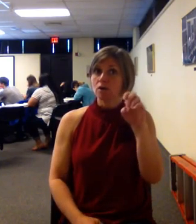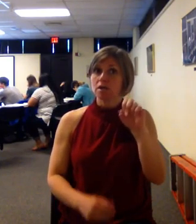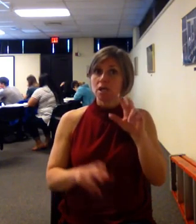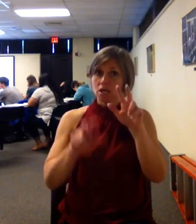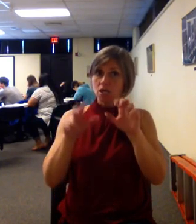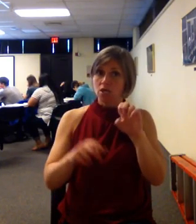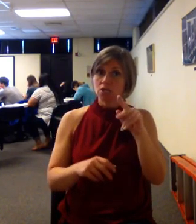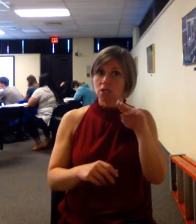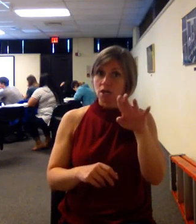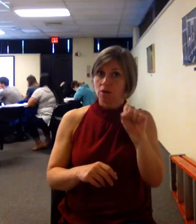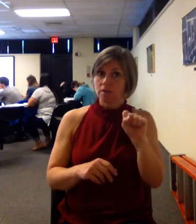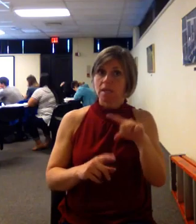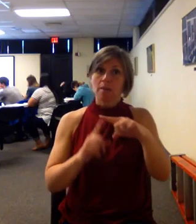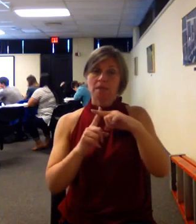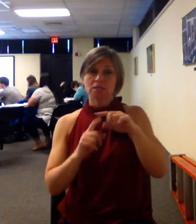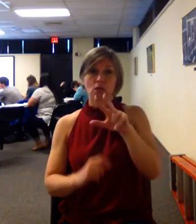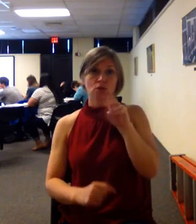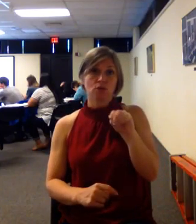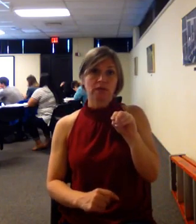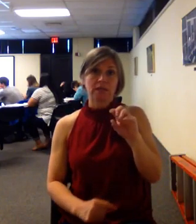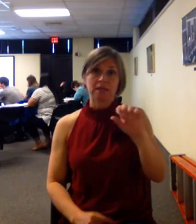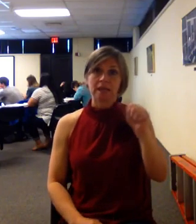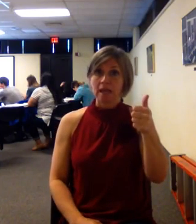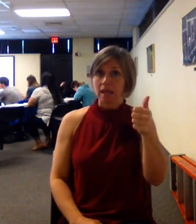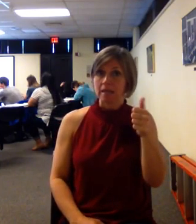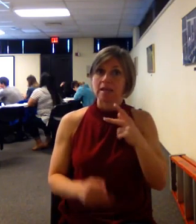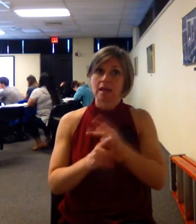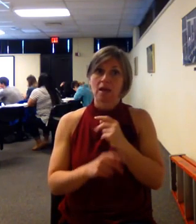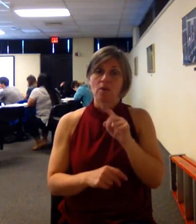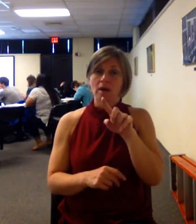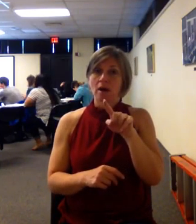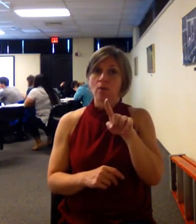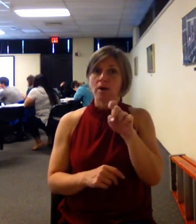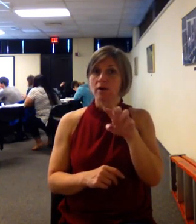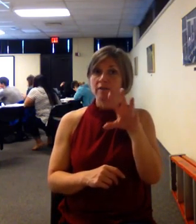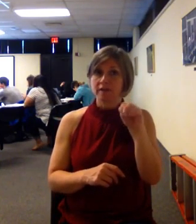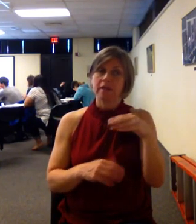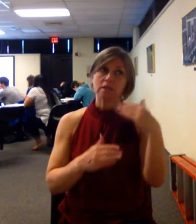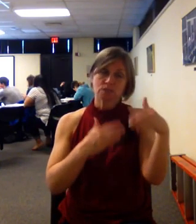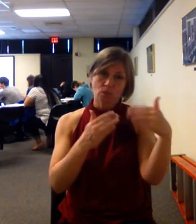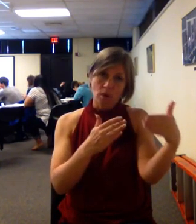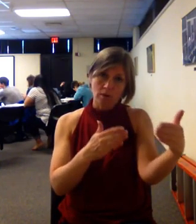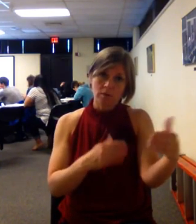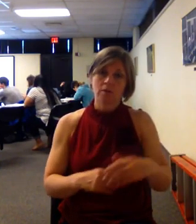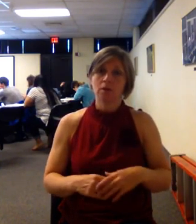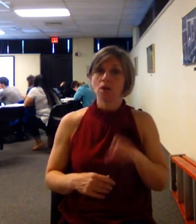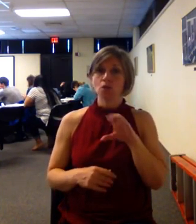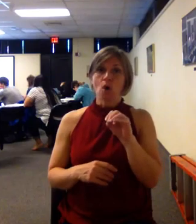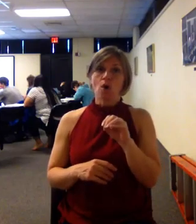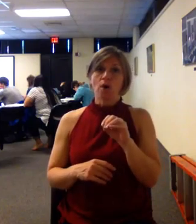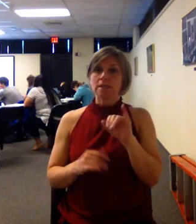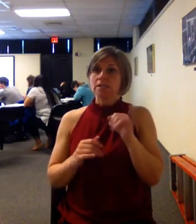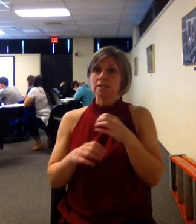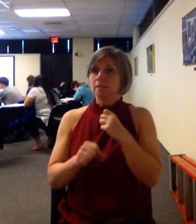to that the 3010 times 150 shares, and so on. So they just made you take another step. They